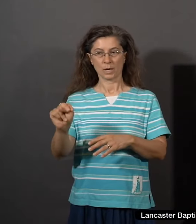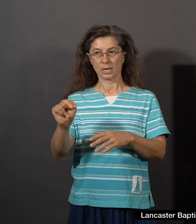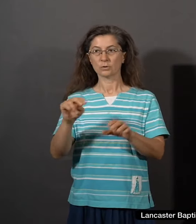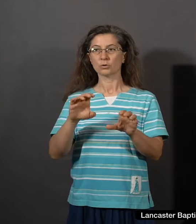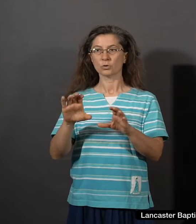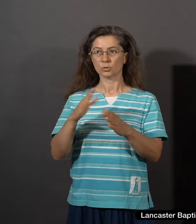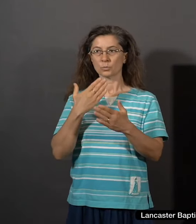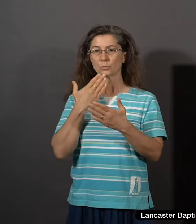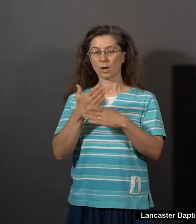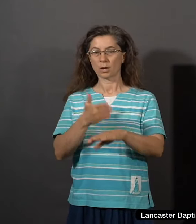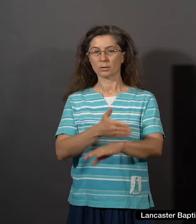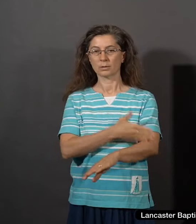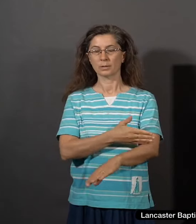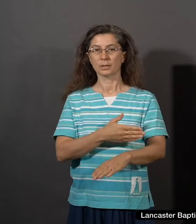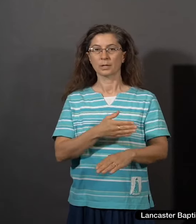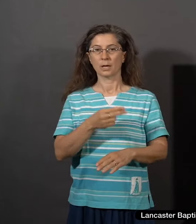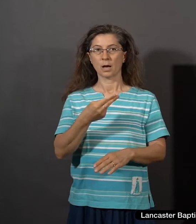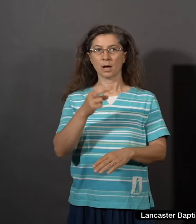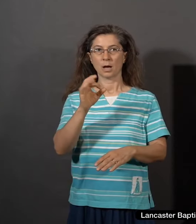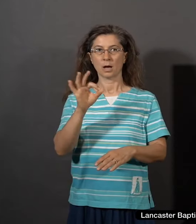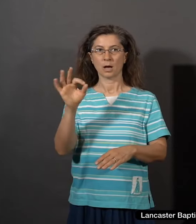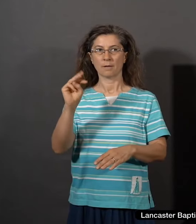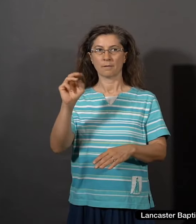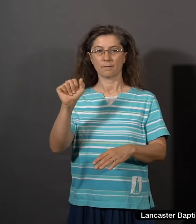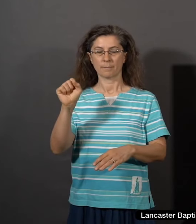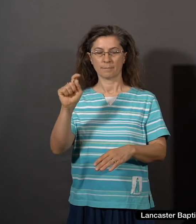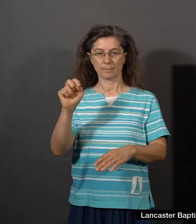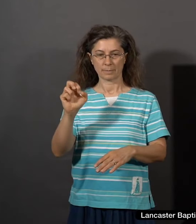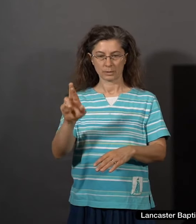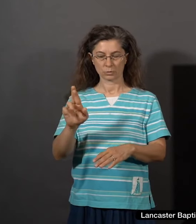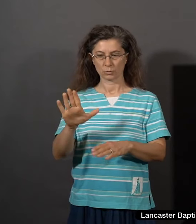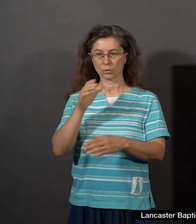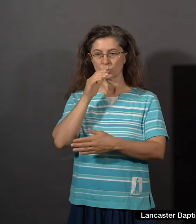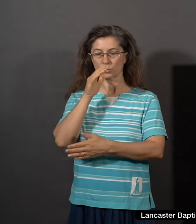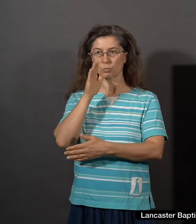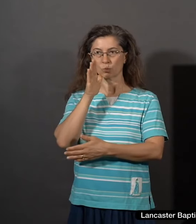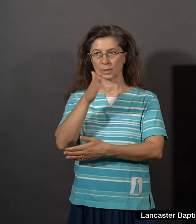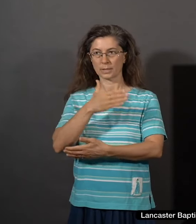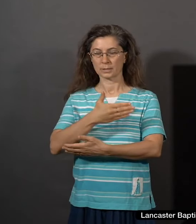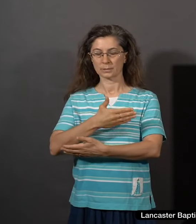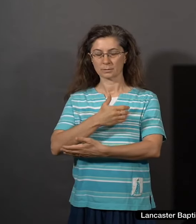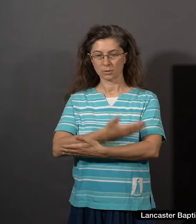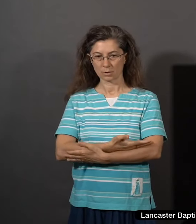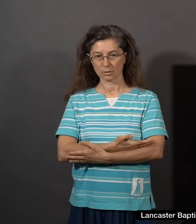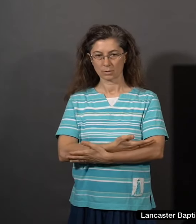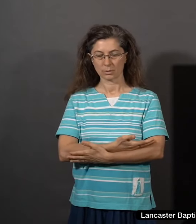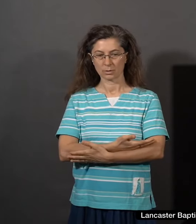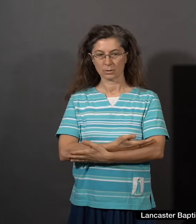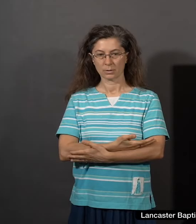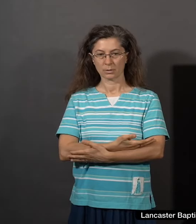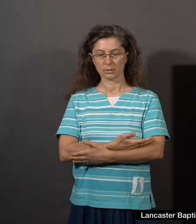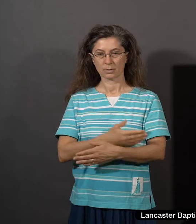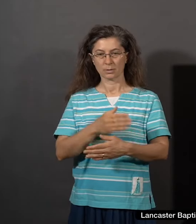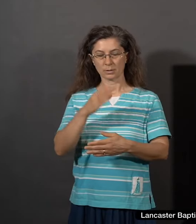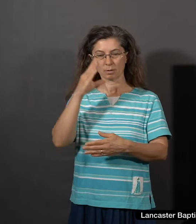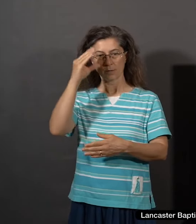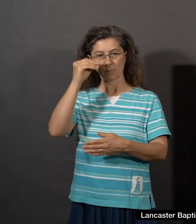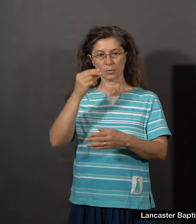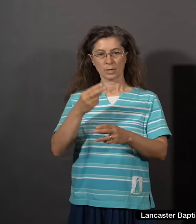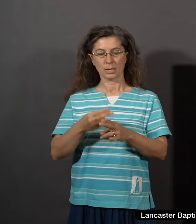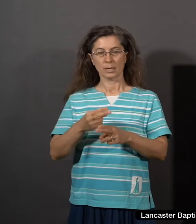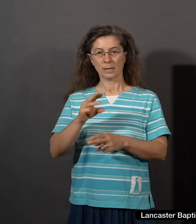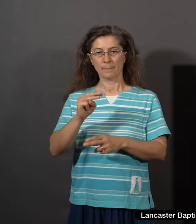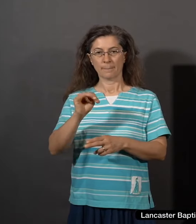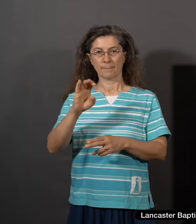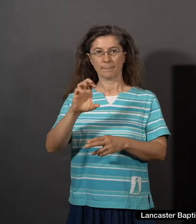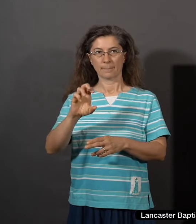blood clot the huffmaster's granddaughter aria mccullum's grandson micaiah had a bladder and kidney scan today